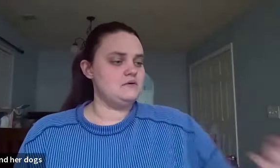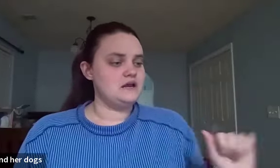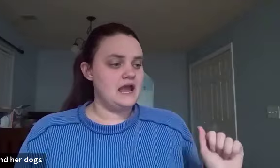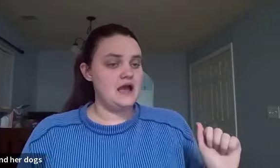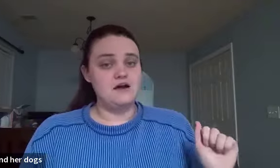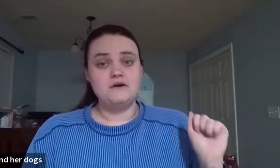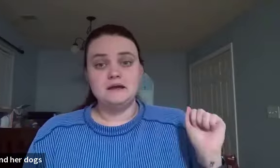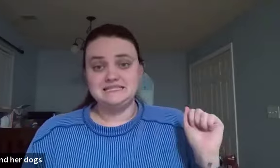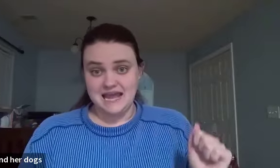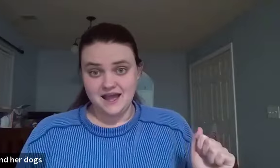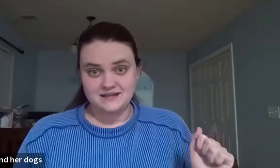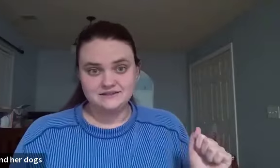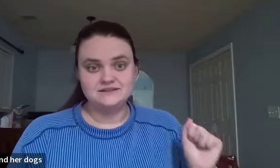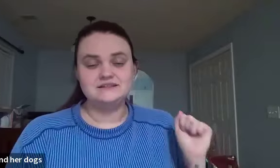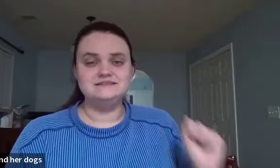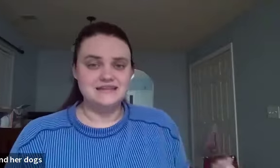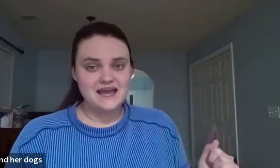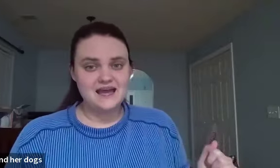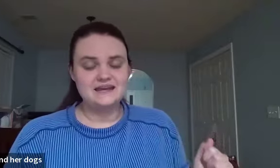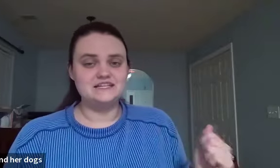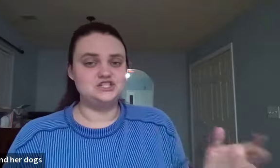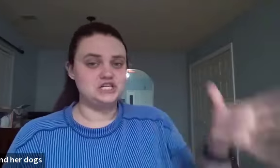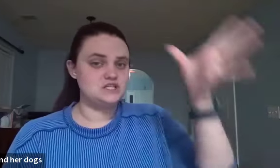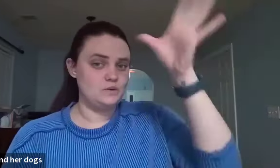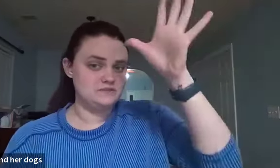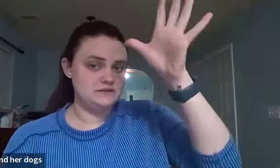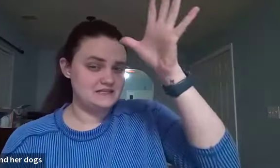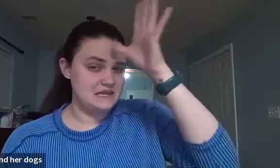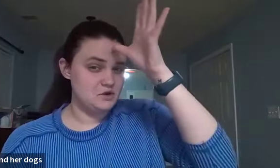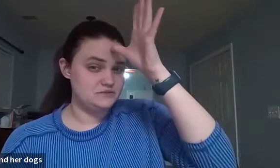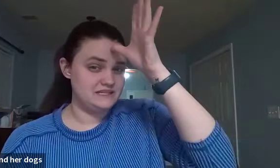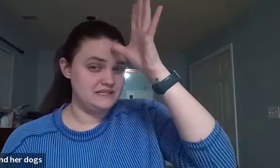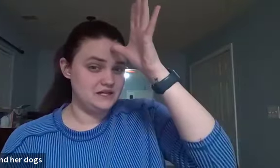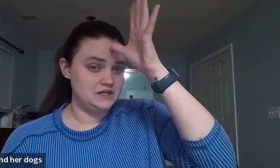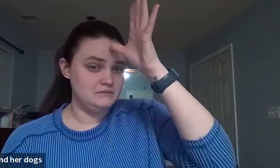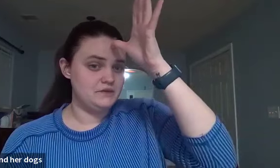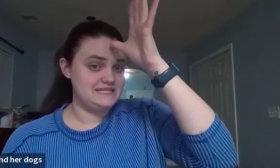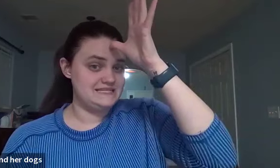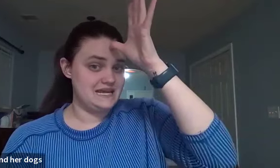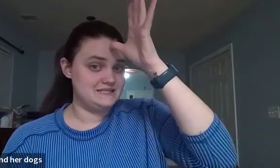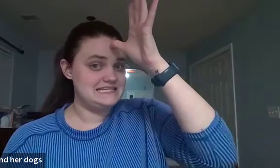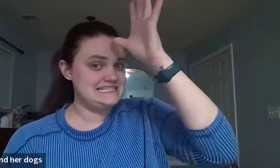Now we're going to have dad. Dad is just going to be that same motion we did here, but it stays.